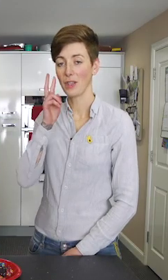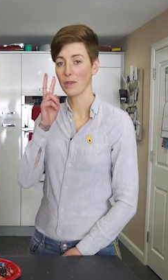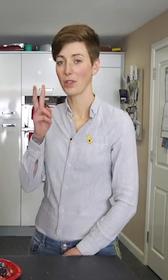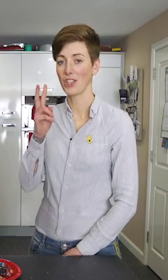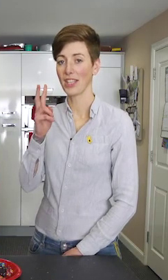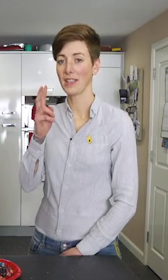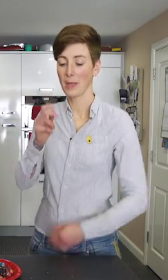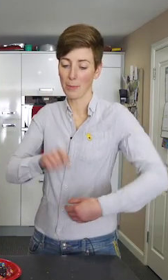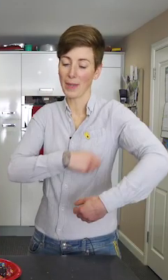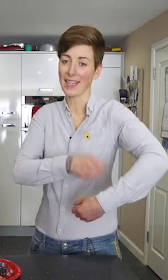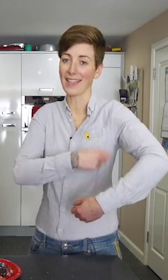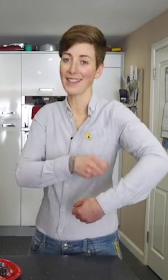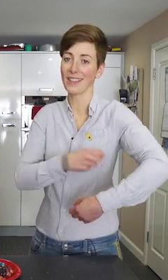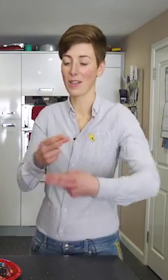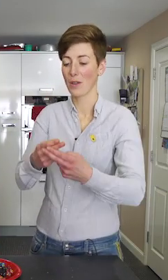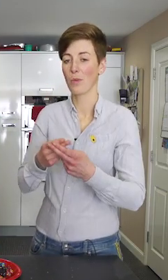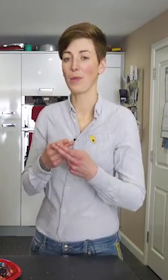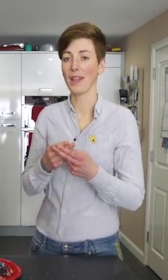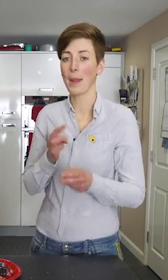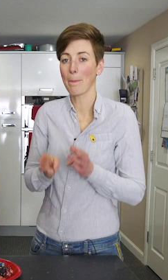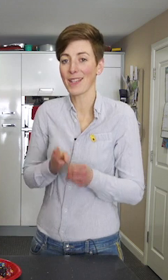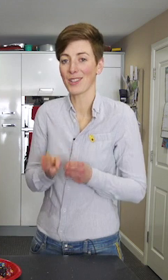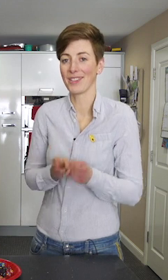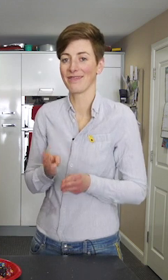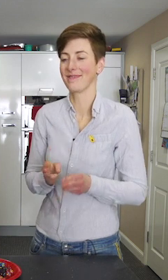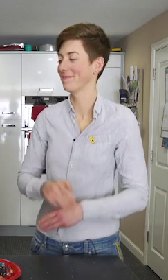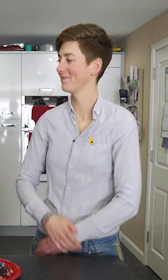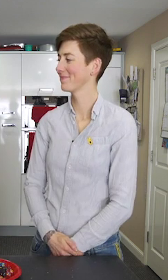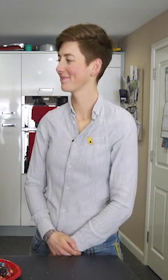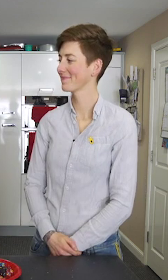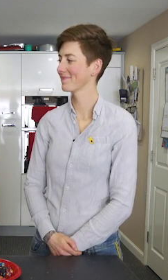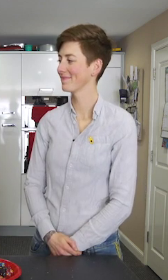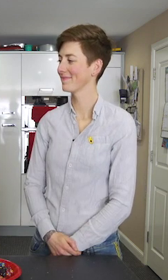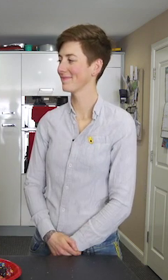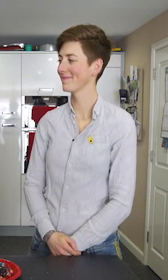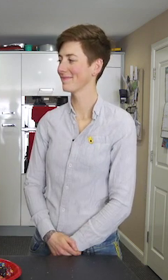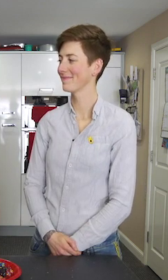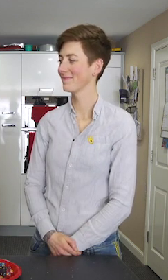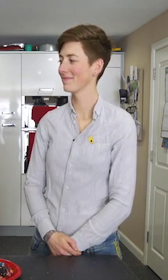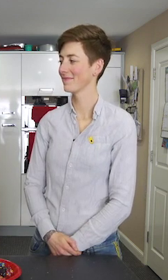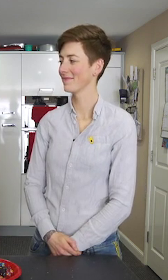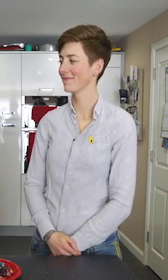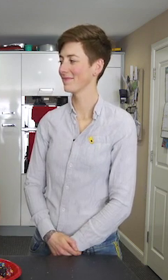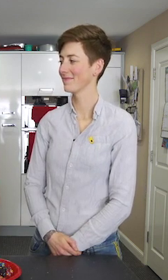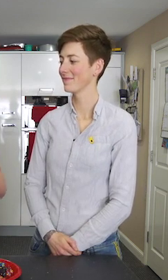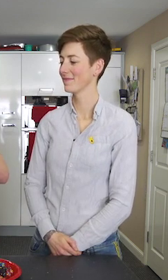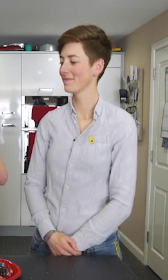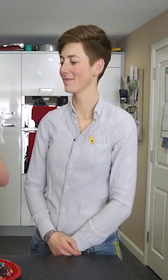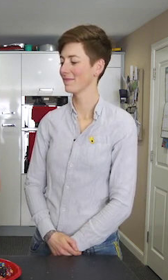Thank you for watching Baking with Makaton. And